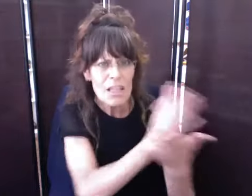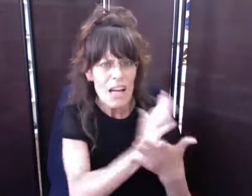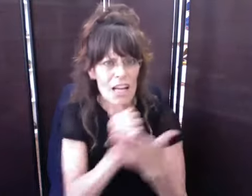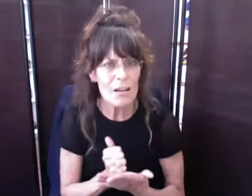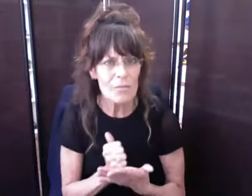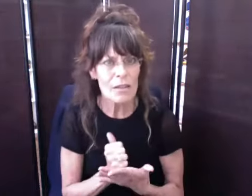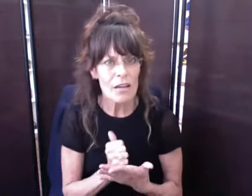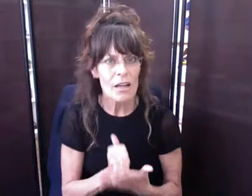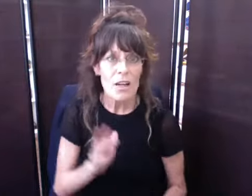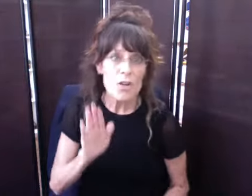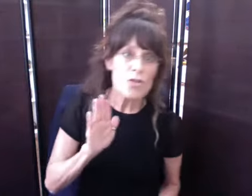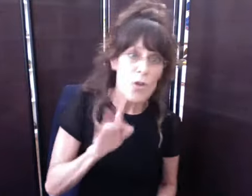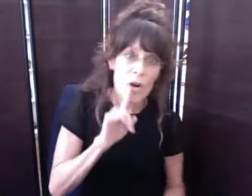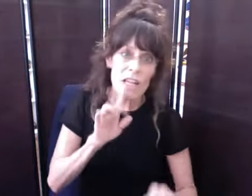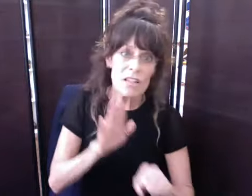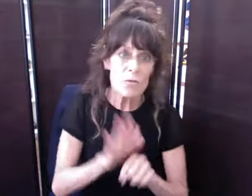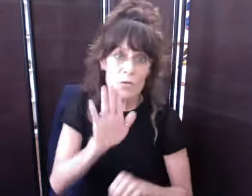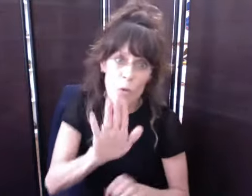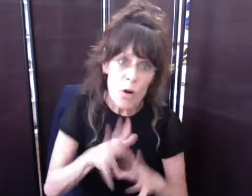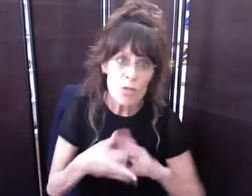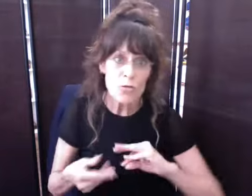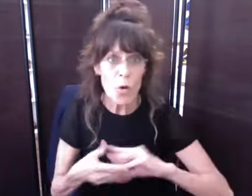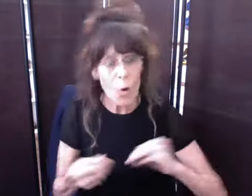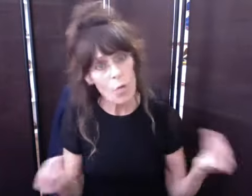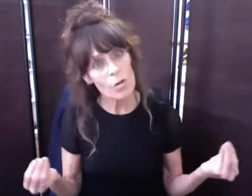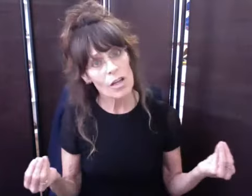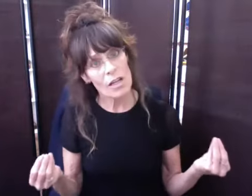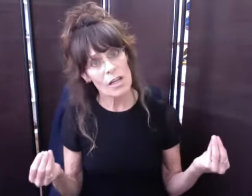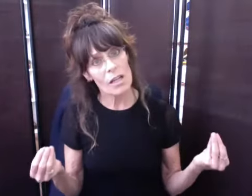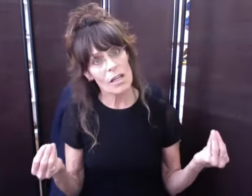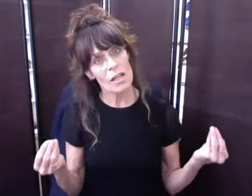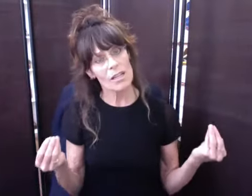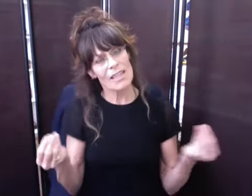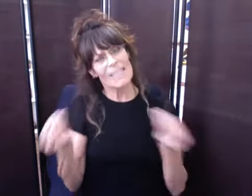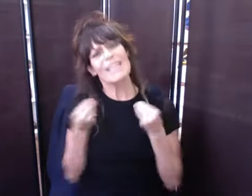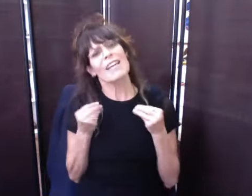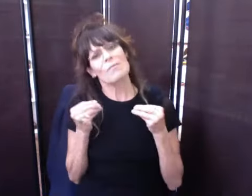your testimonies and your stories that gave me the hope to believe that maybe